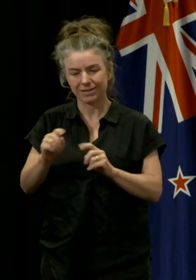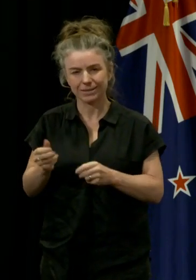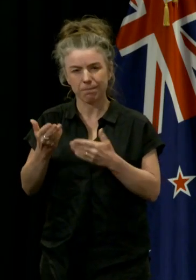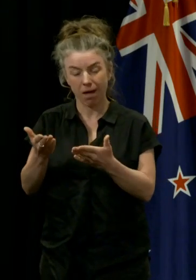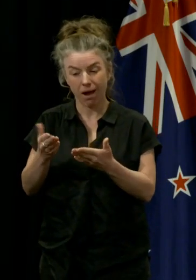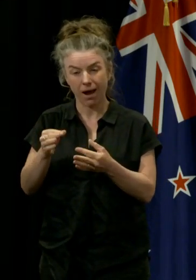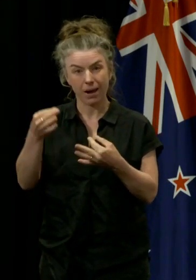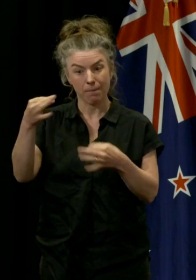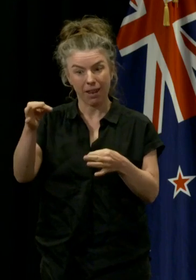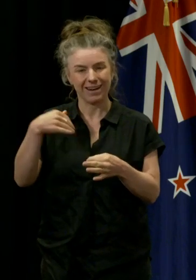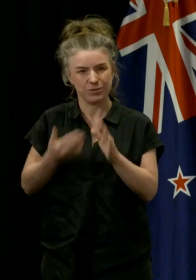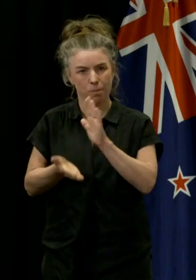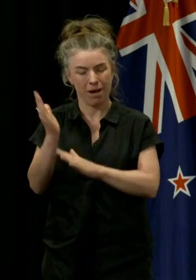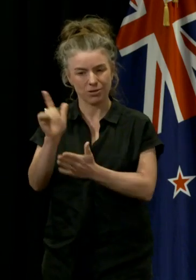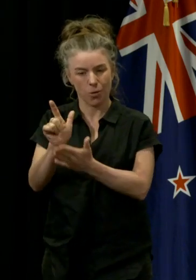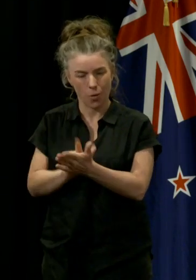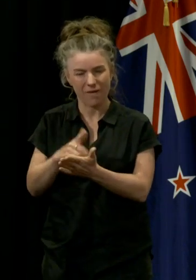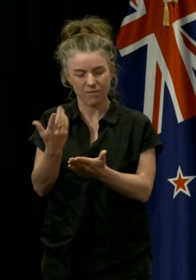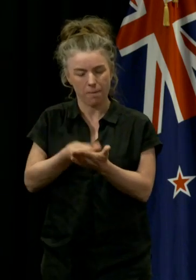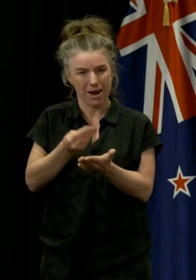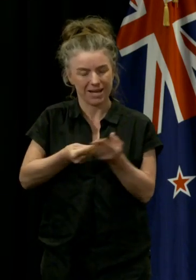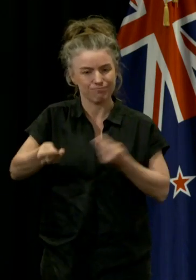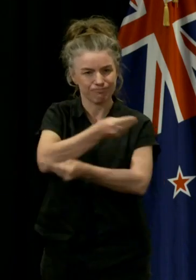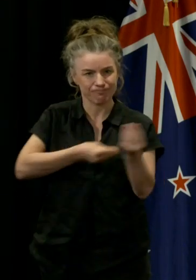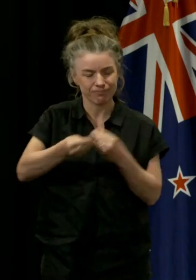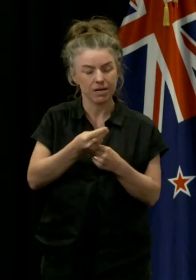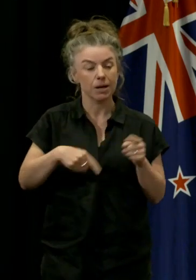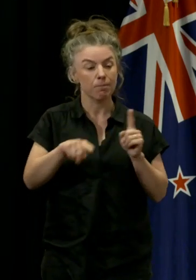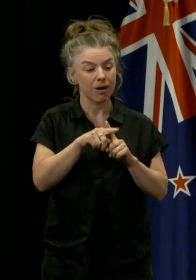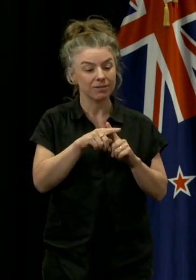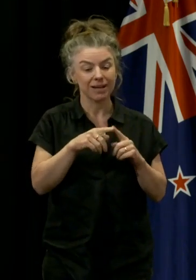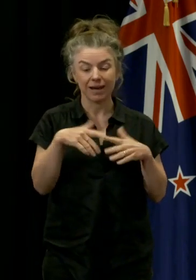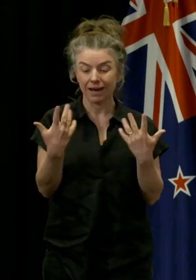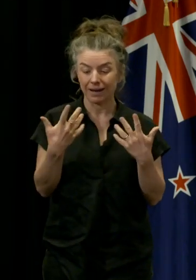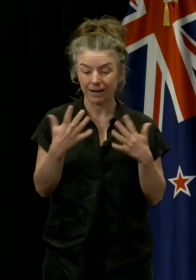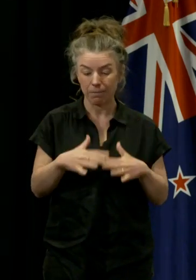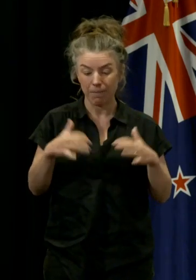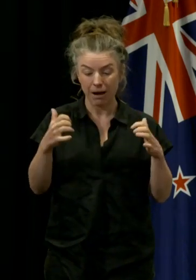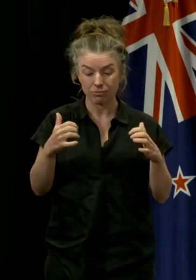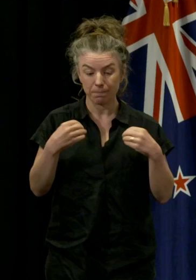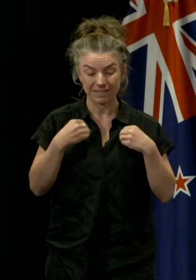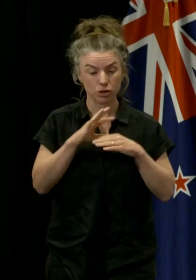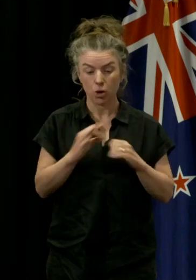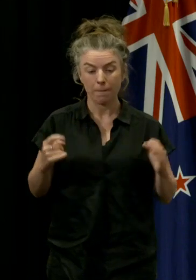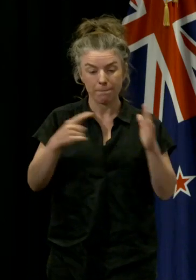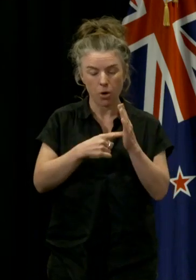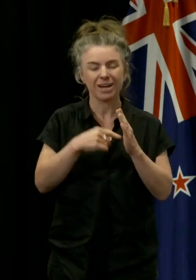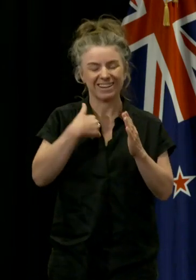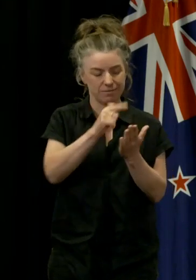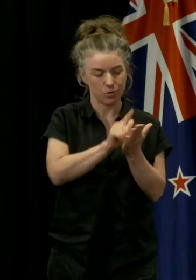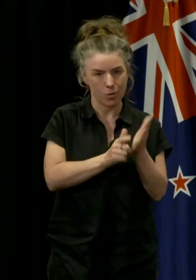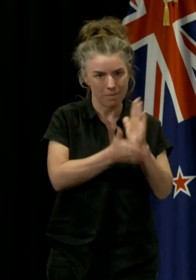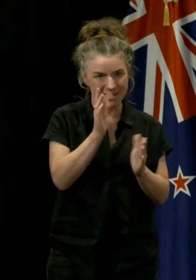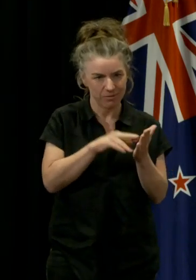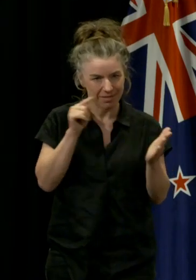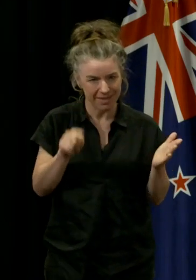flow. A motion to suspend all non-essential parliamentary business will need to be passed. That includes suspending